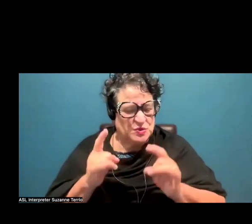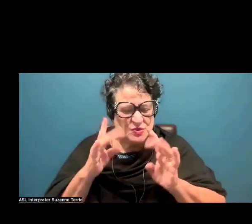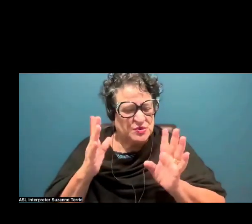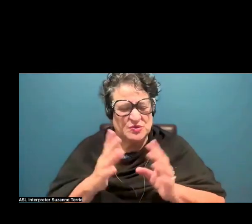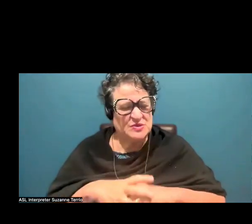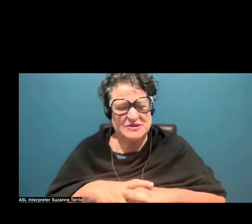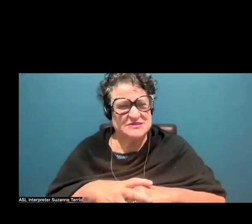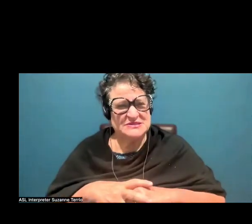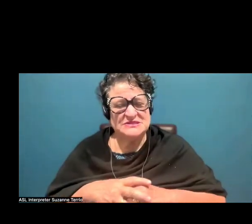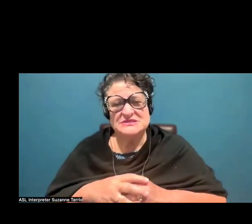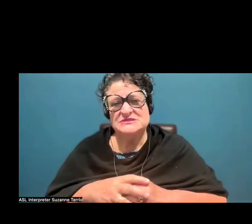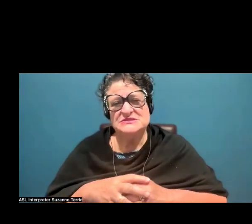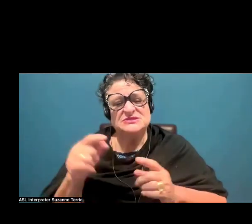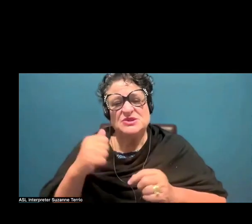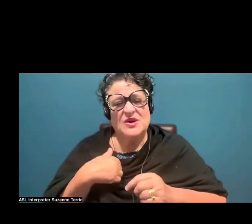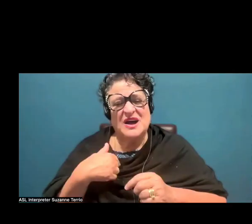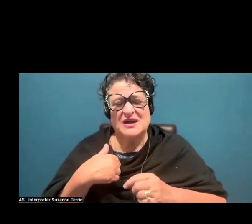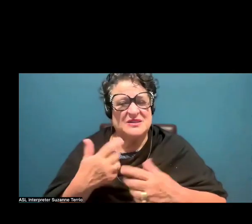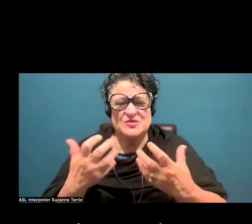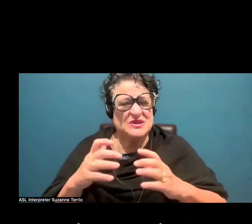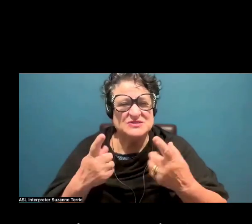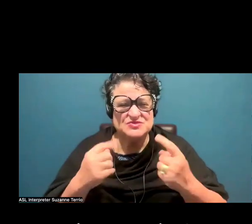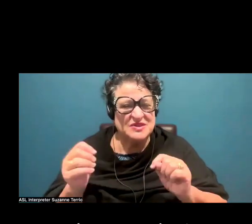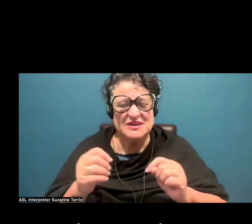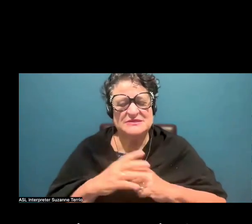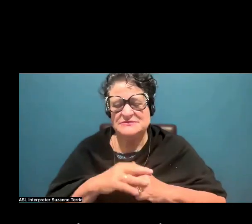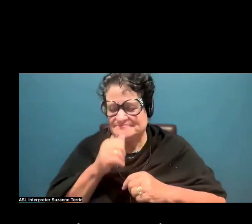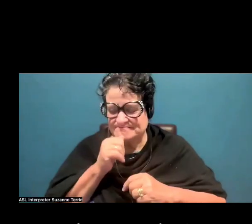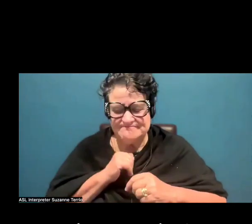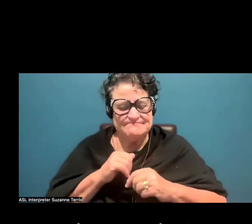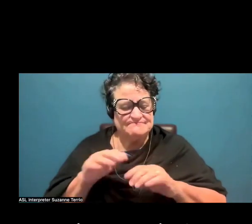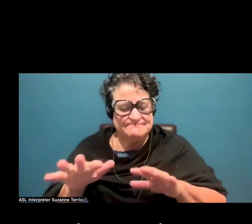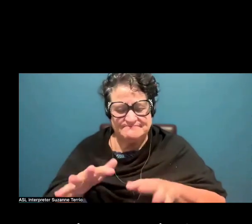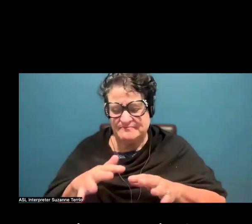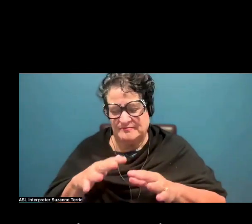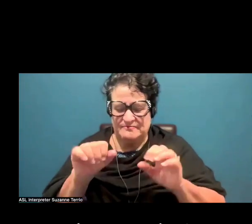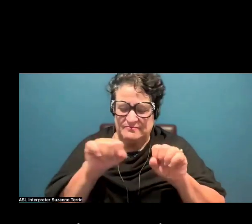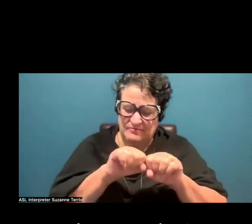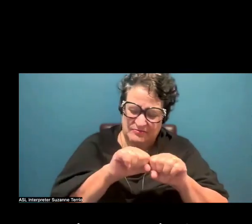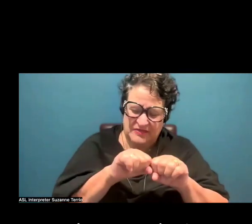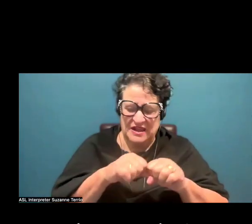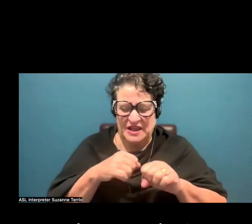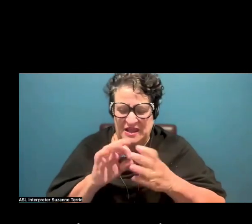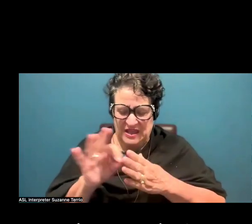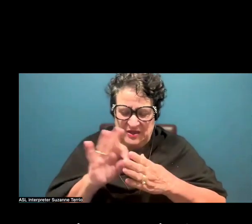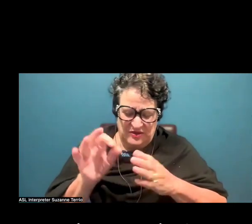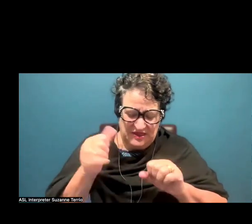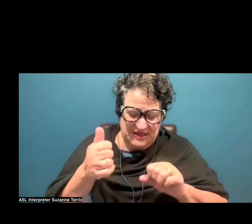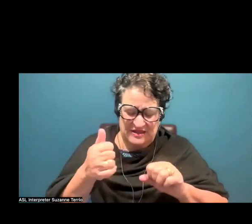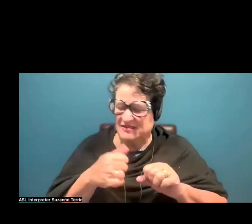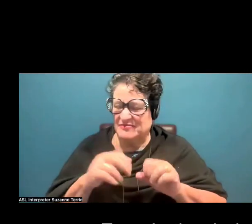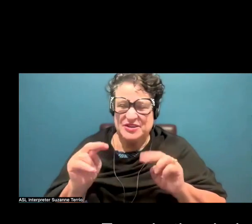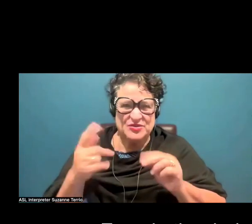both hands. So I won't try. I sag against Mom, shut my eyes, count to 10, but it doesn't do any